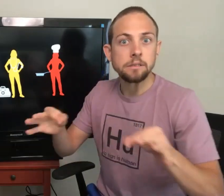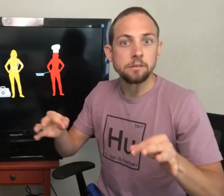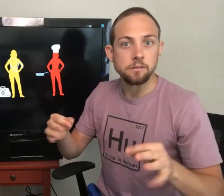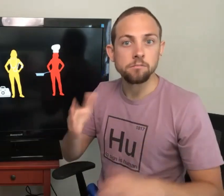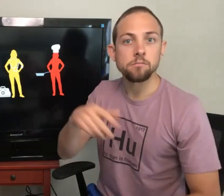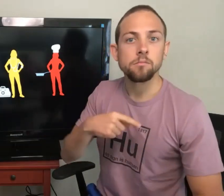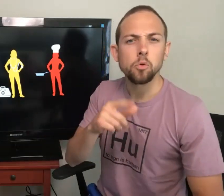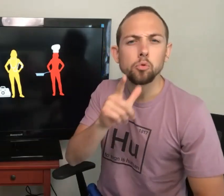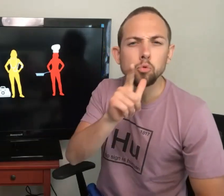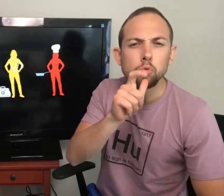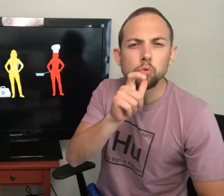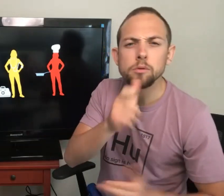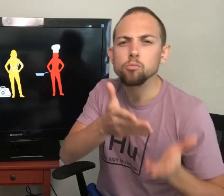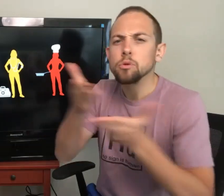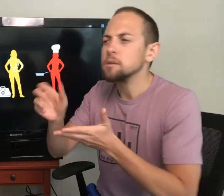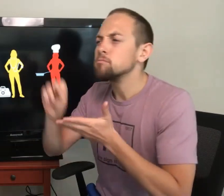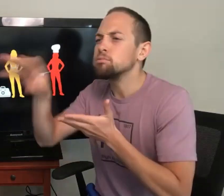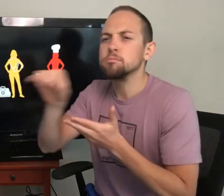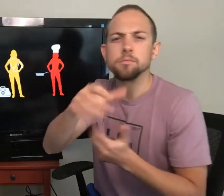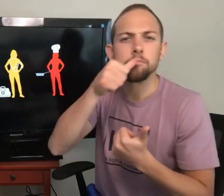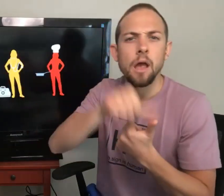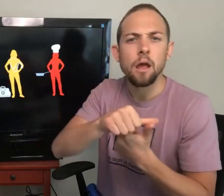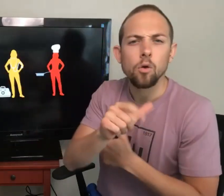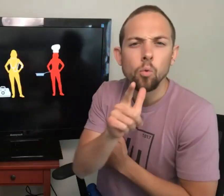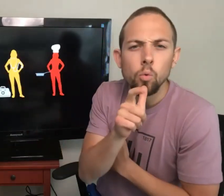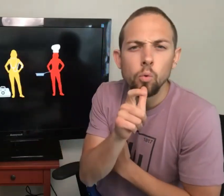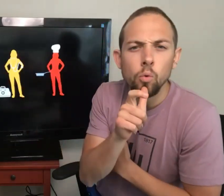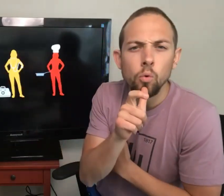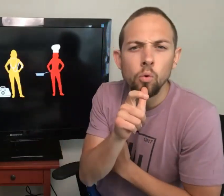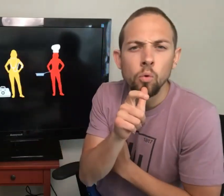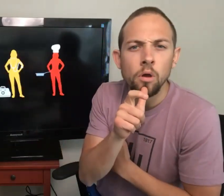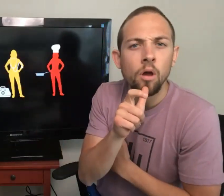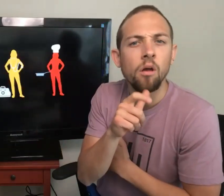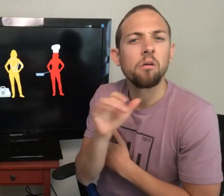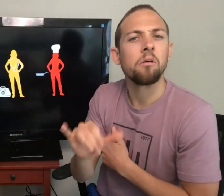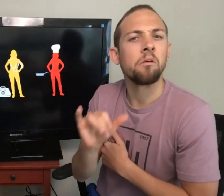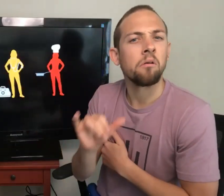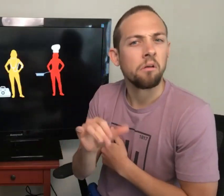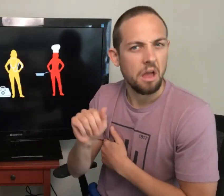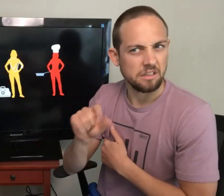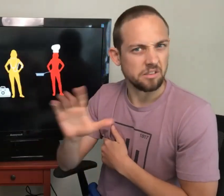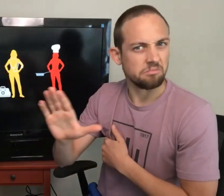the end of your question. So watch my structure. Who delivers the mail? Who?